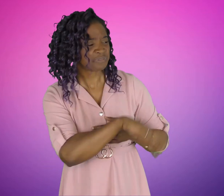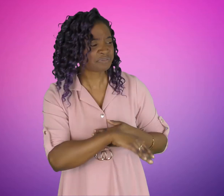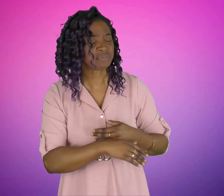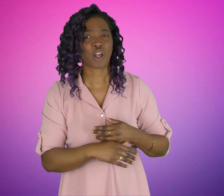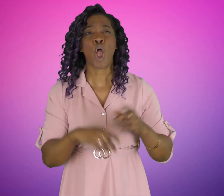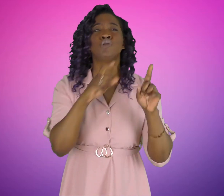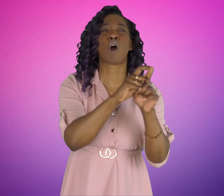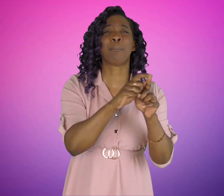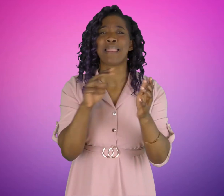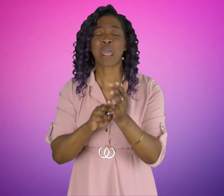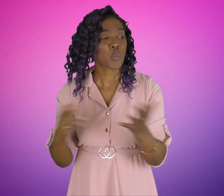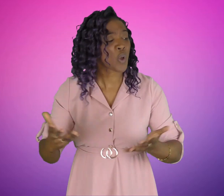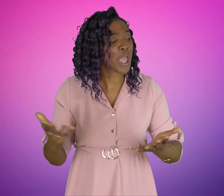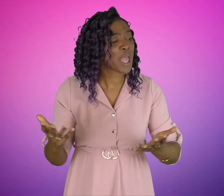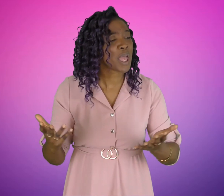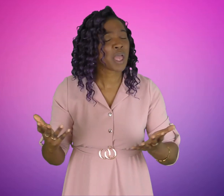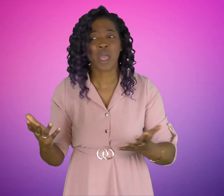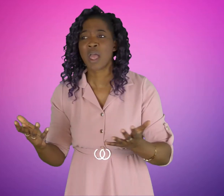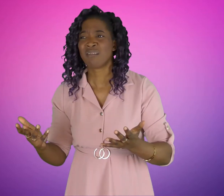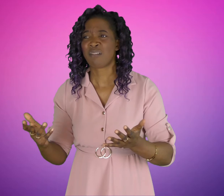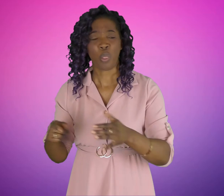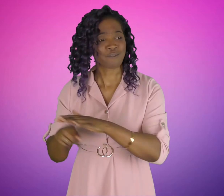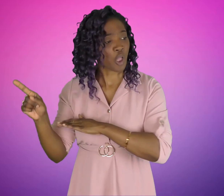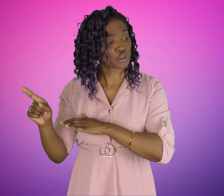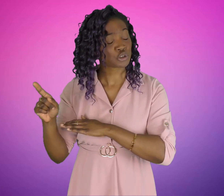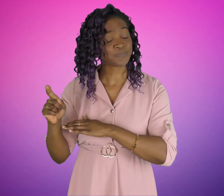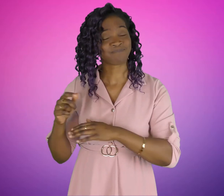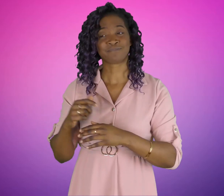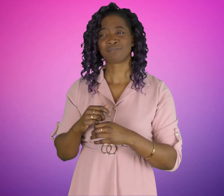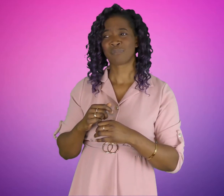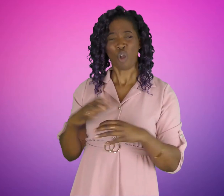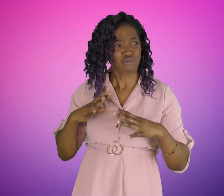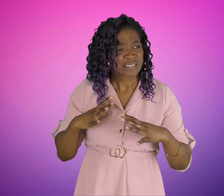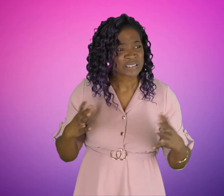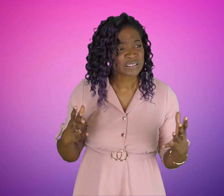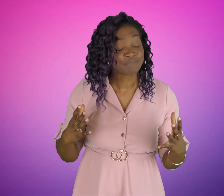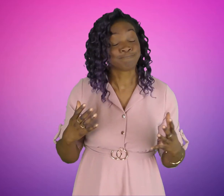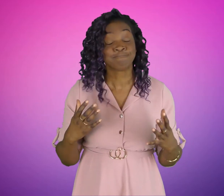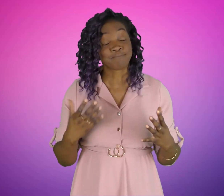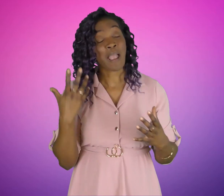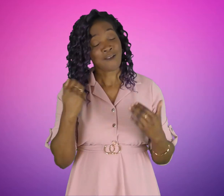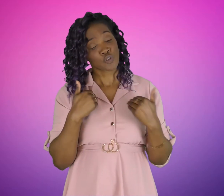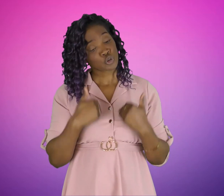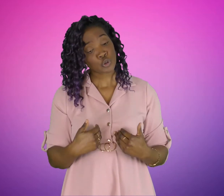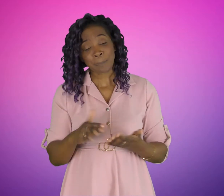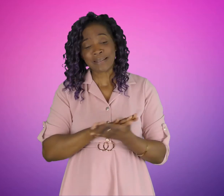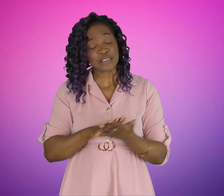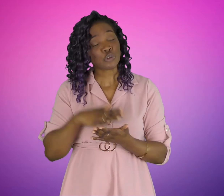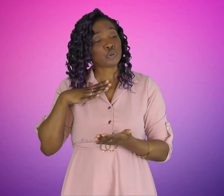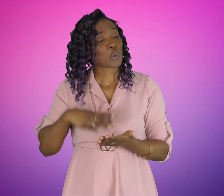sage. Dominic! They're going, sir. Already? Now that you have your suit, they said you wouldn't need them